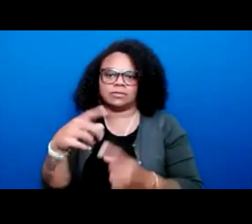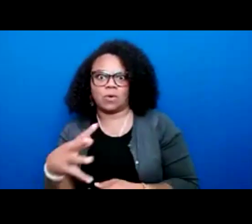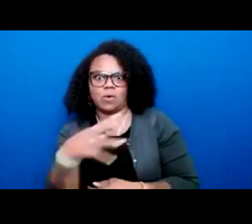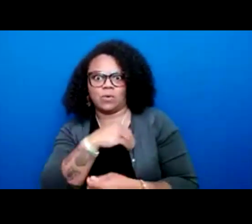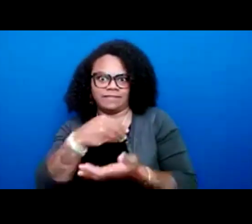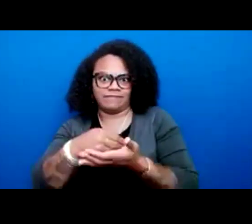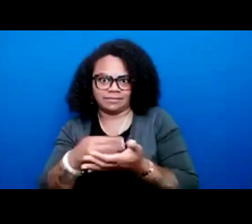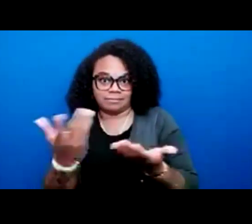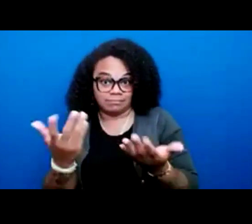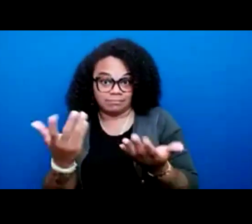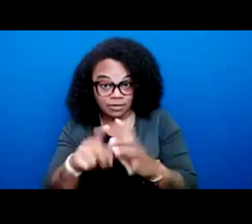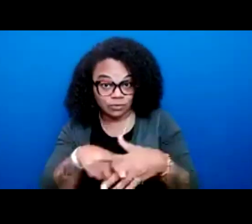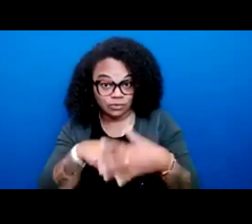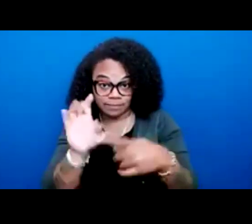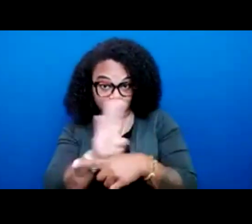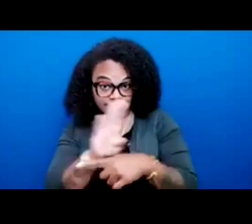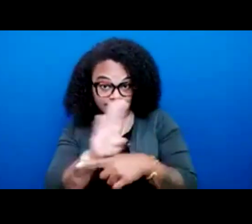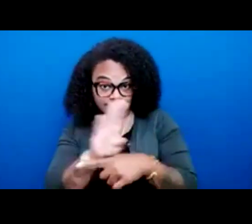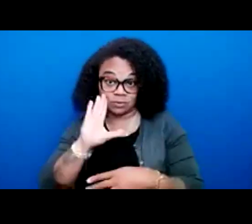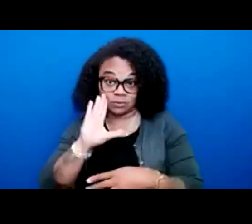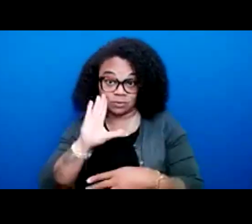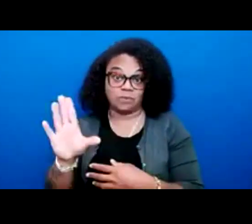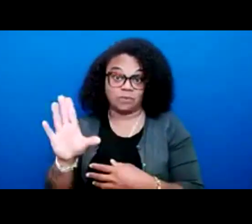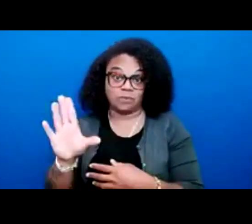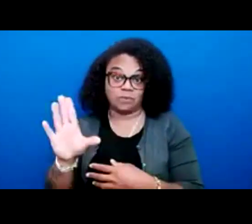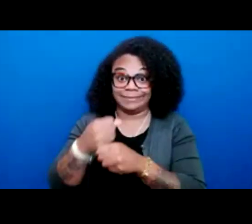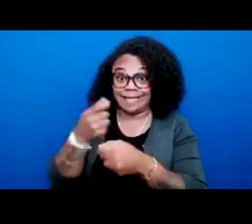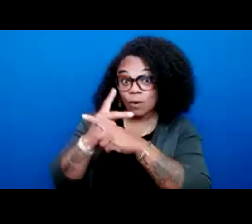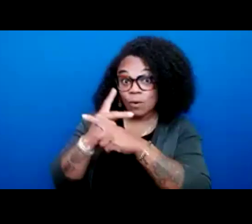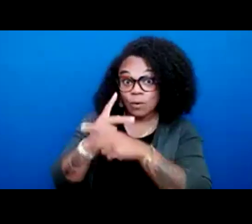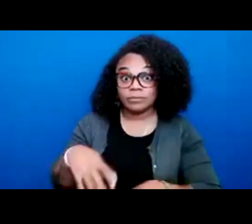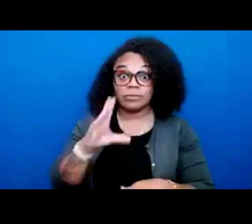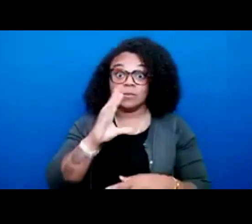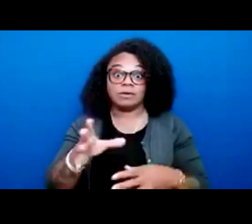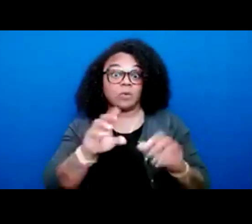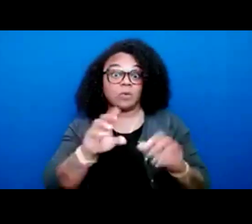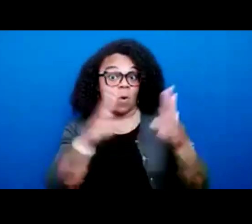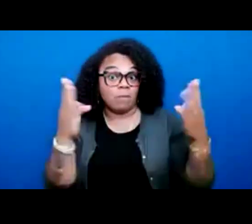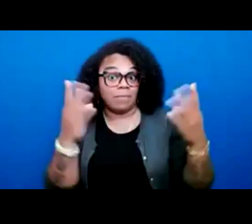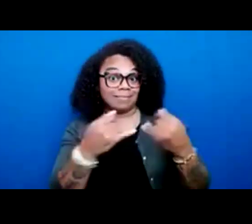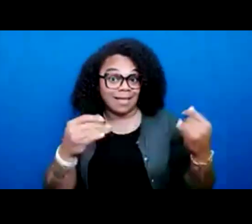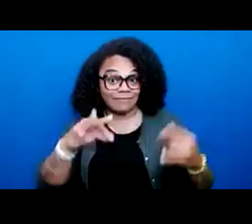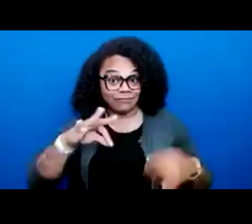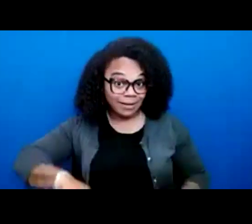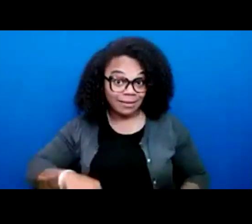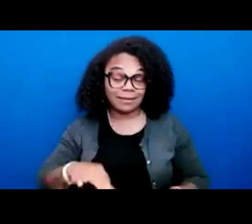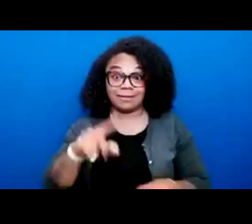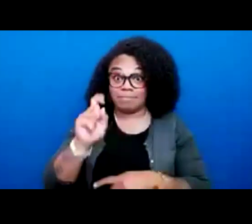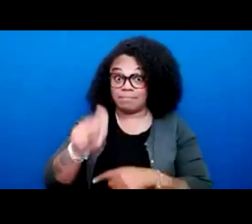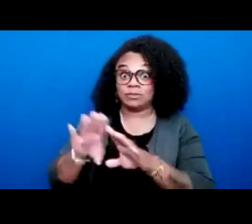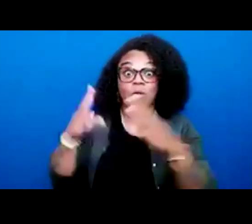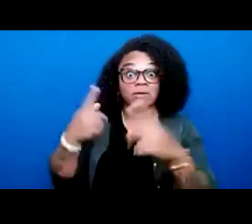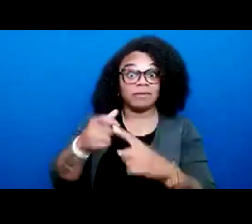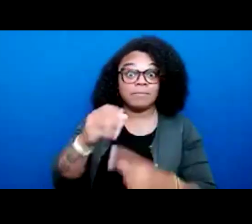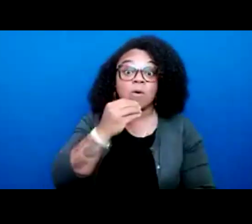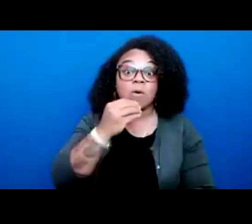business? Do you need loans? Do you need to get a line of credit? Do you need to get a home equity line of credit and use money that you're actually